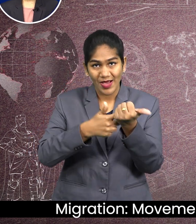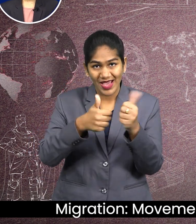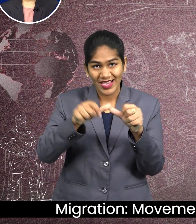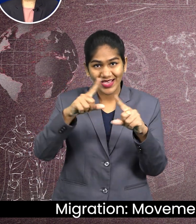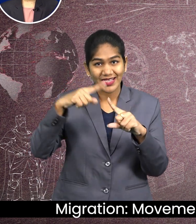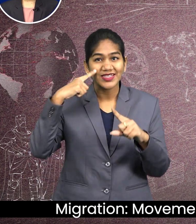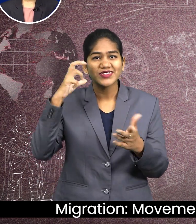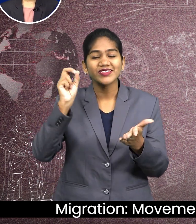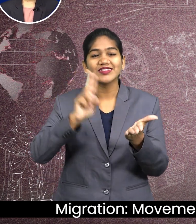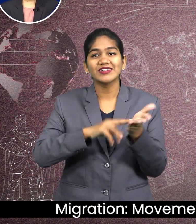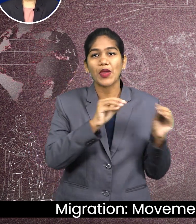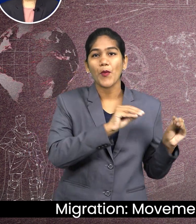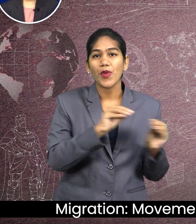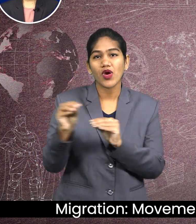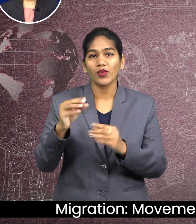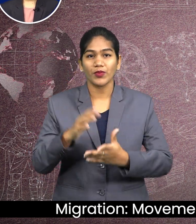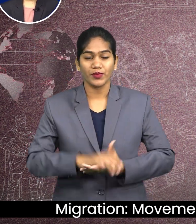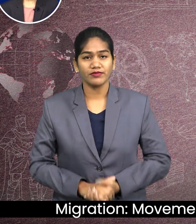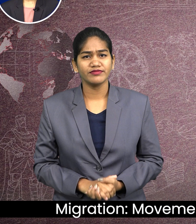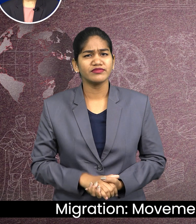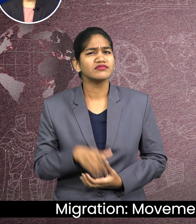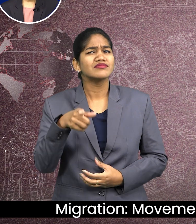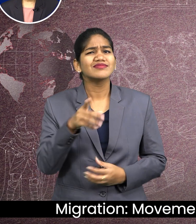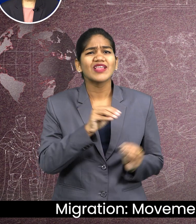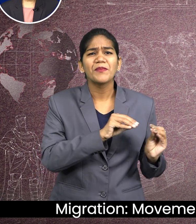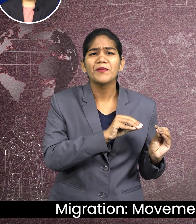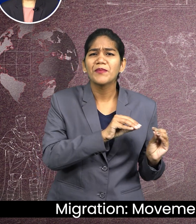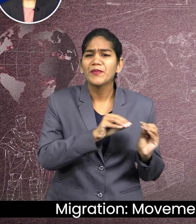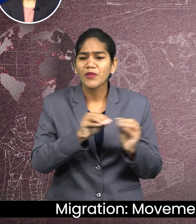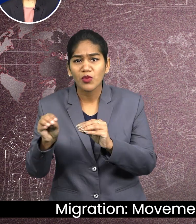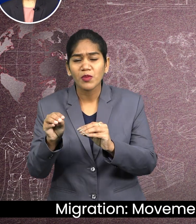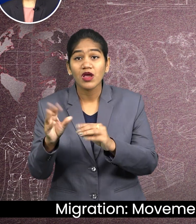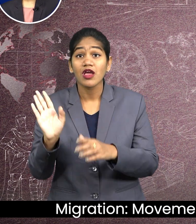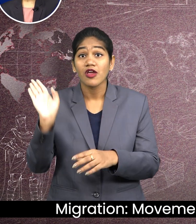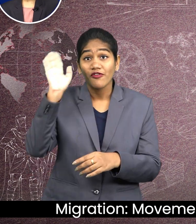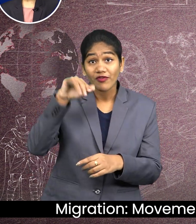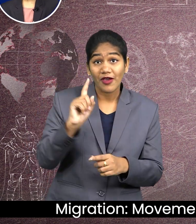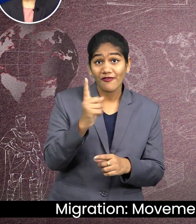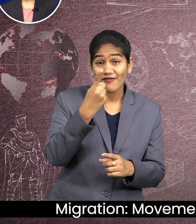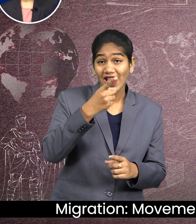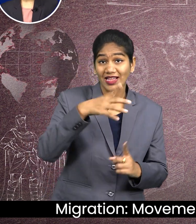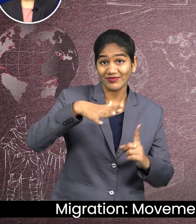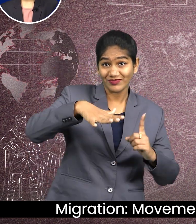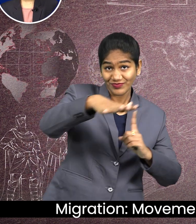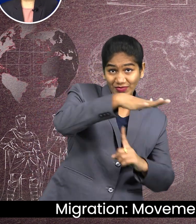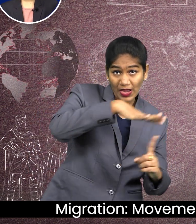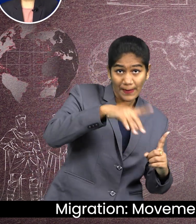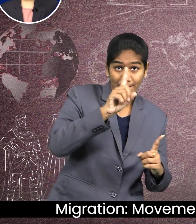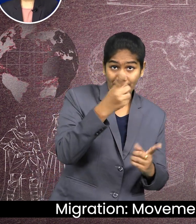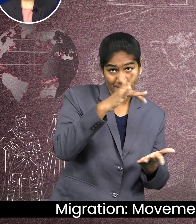movement from one region to another,